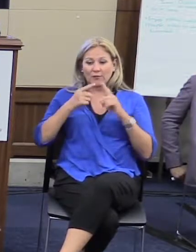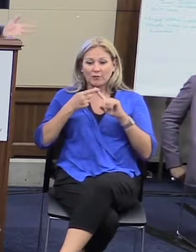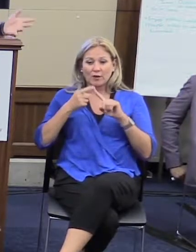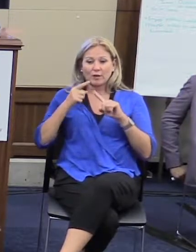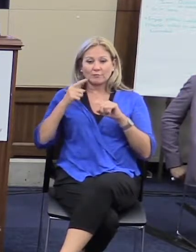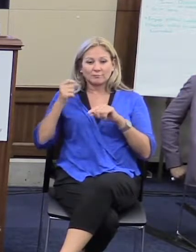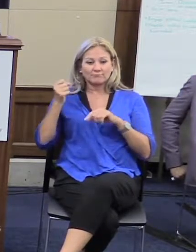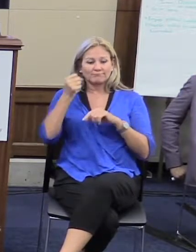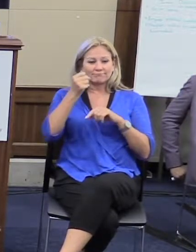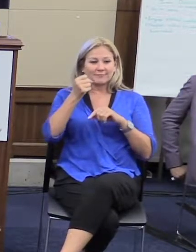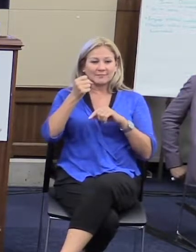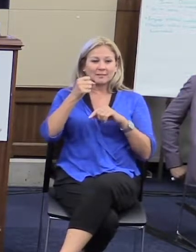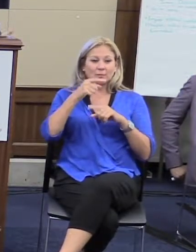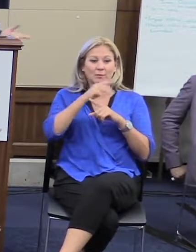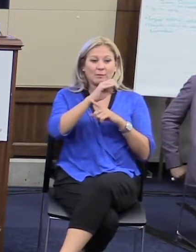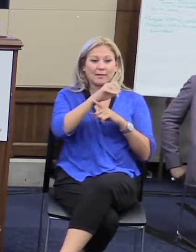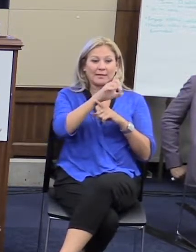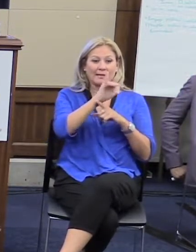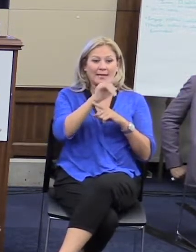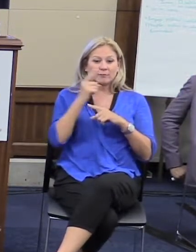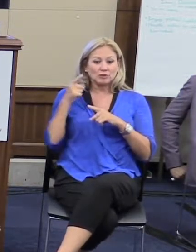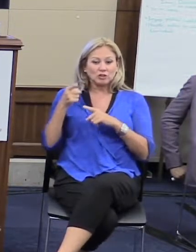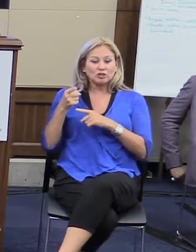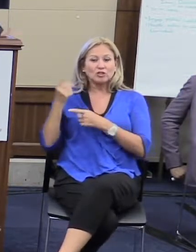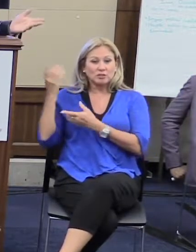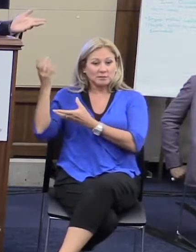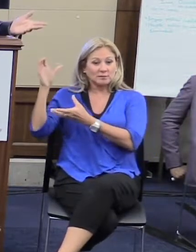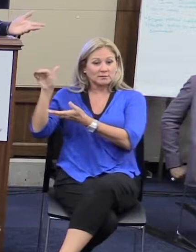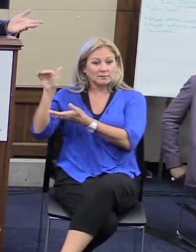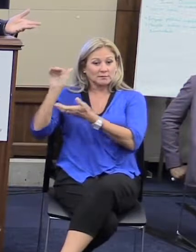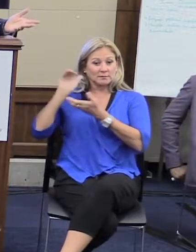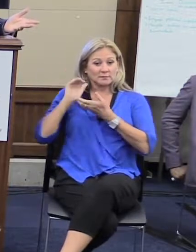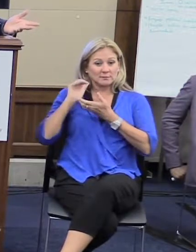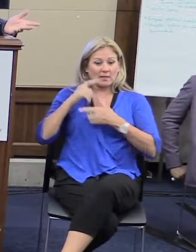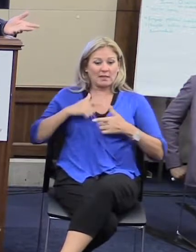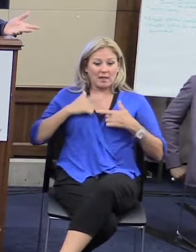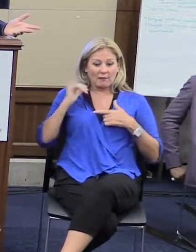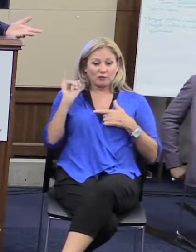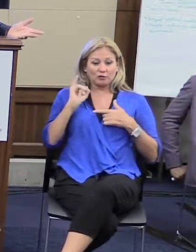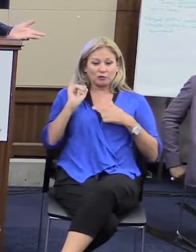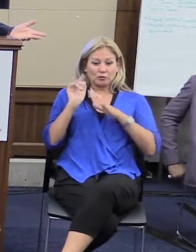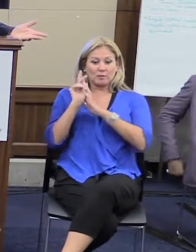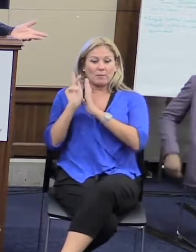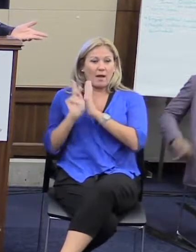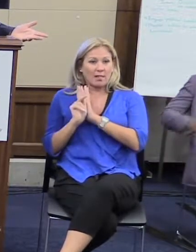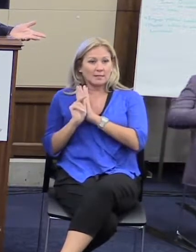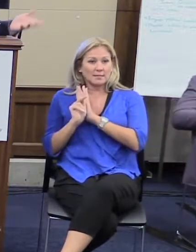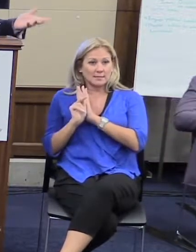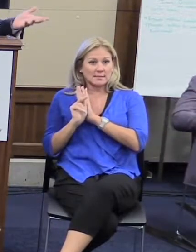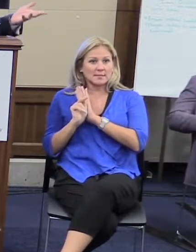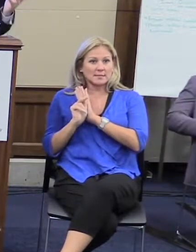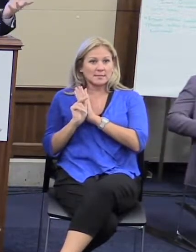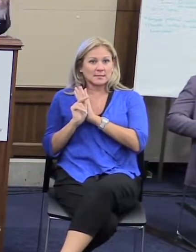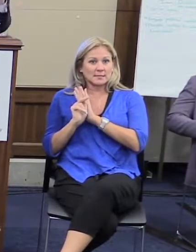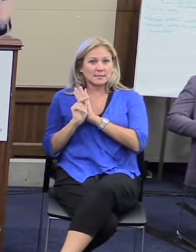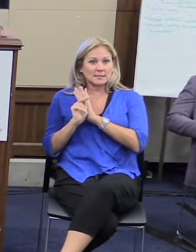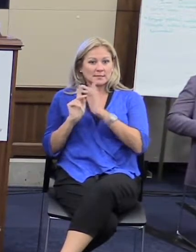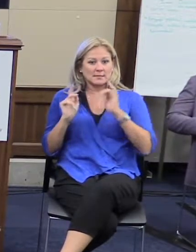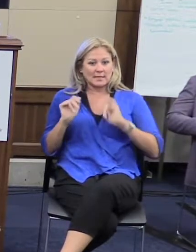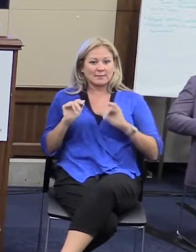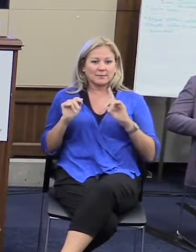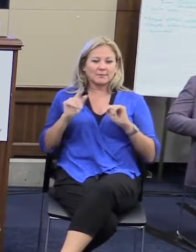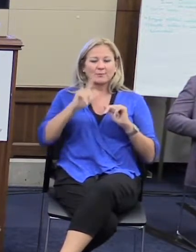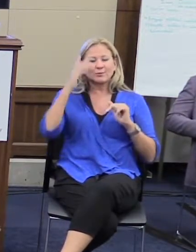Medicaid after she didn't get a job. She inherited a life insurance policy, and so it took same disability, but you know the